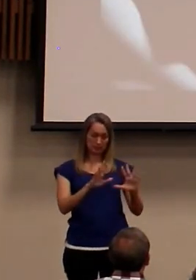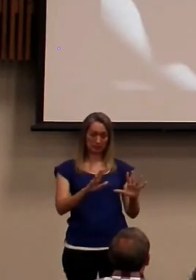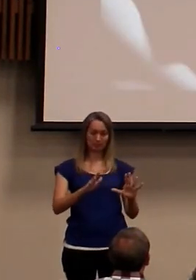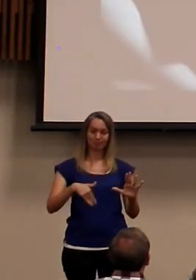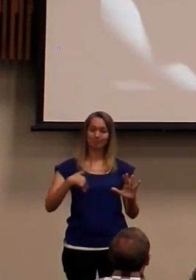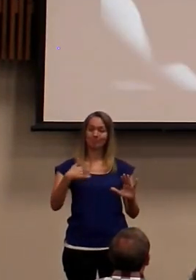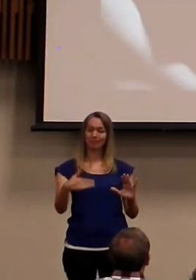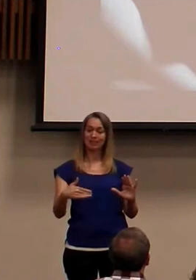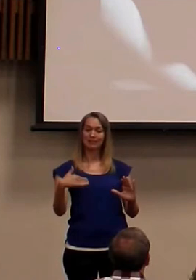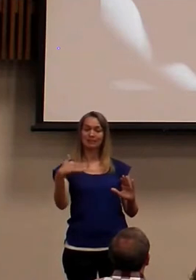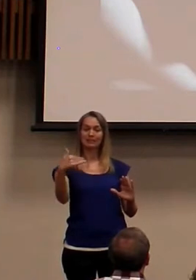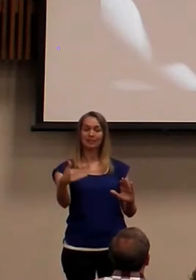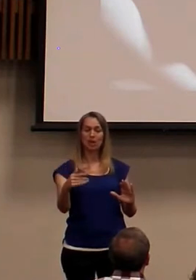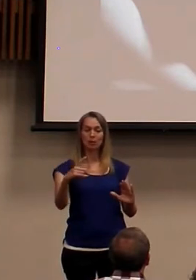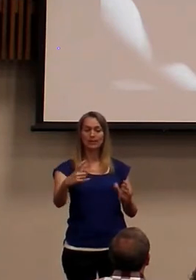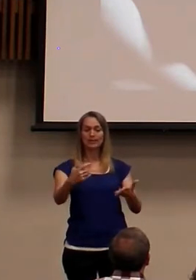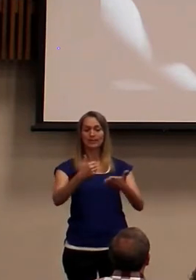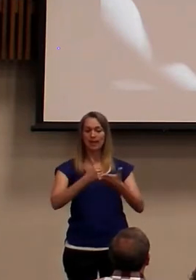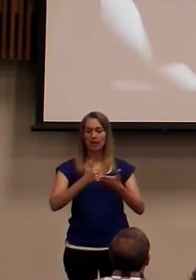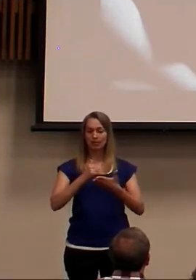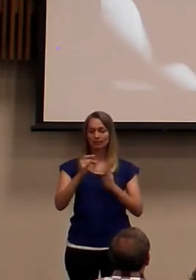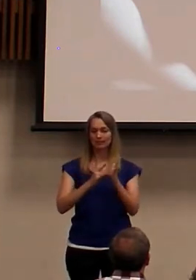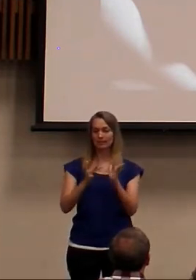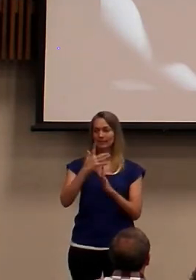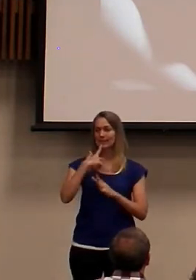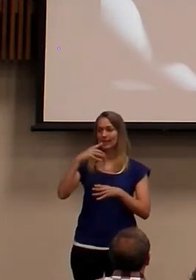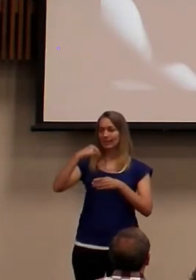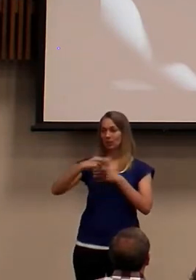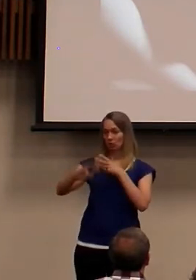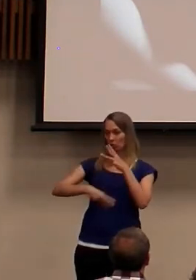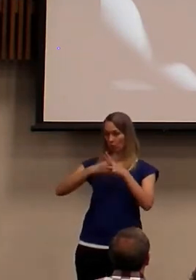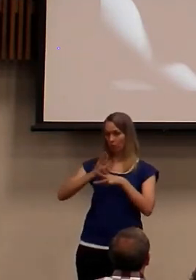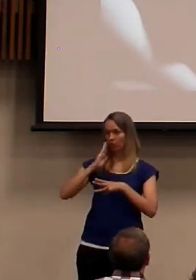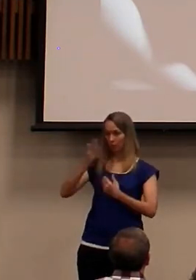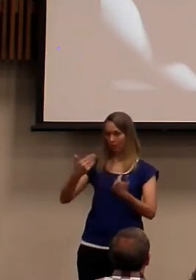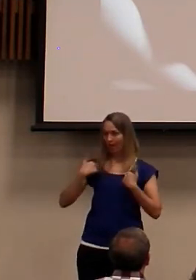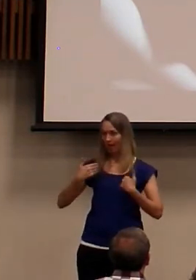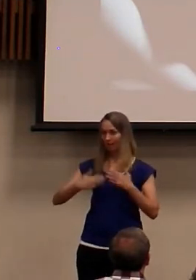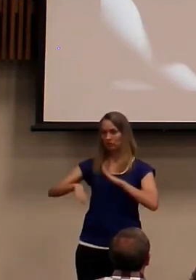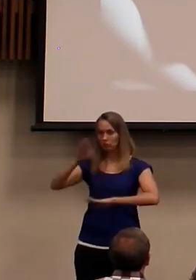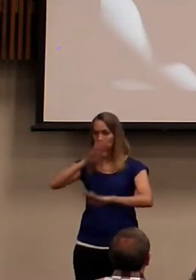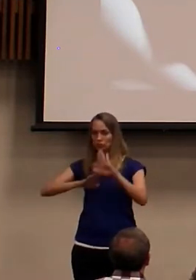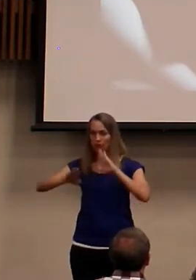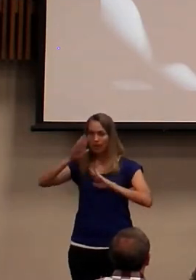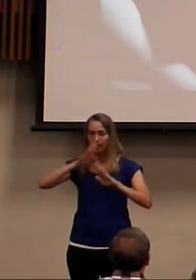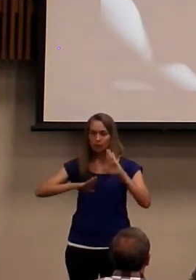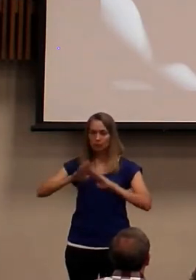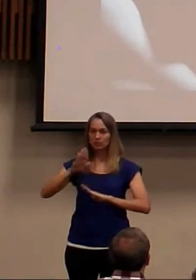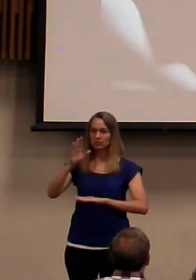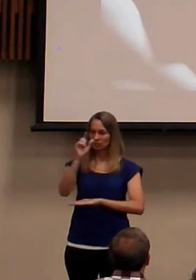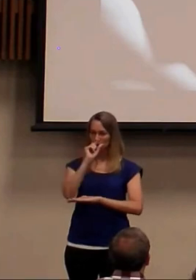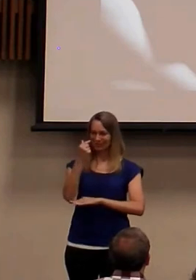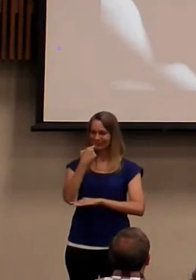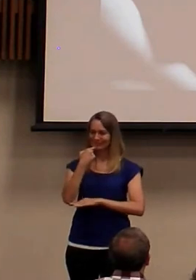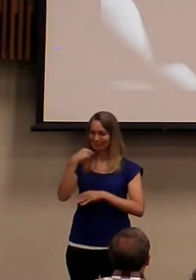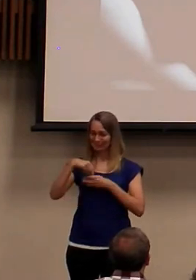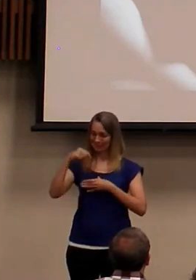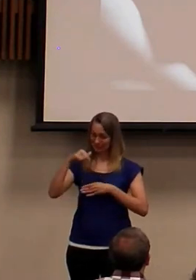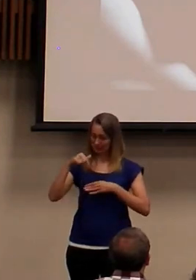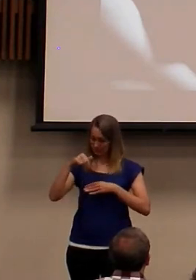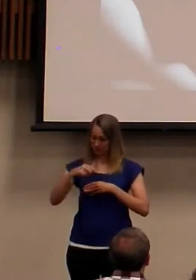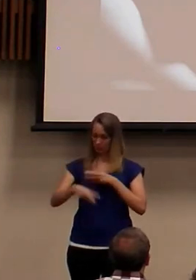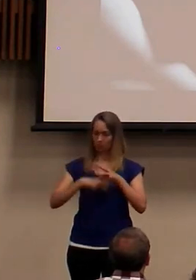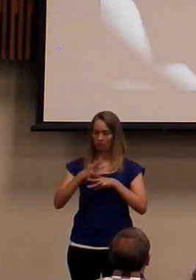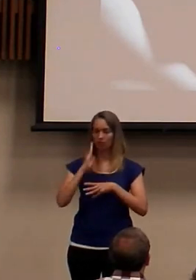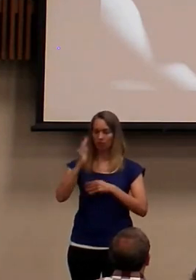16, verse 33, in this world you will have tribulation. If you read that in the Greek, it says, in this world you